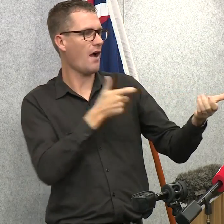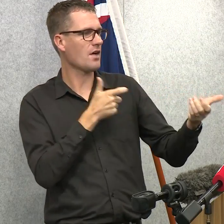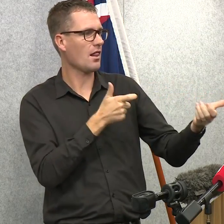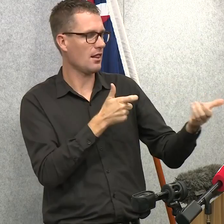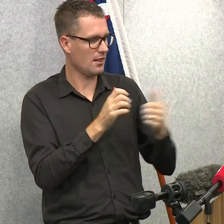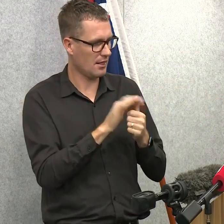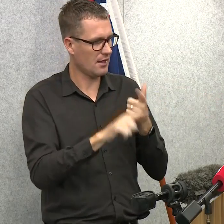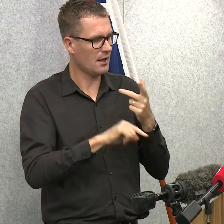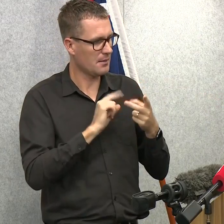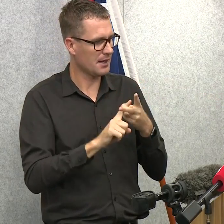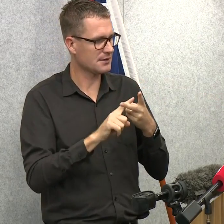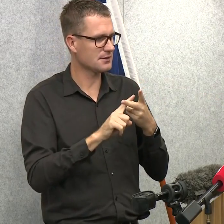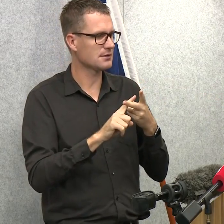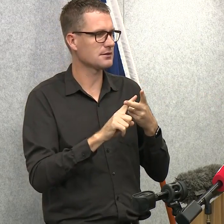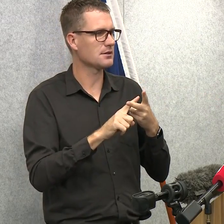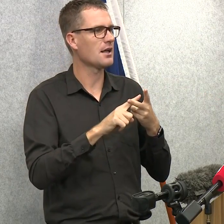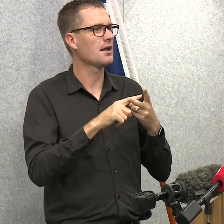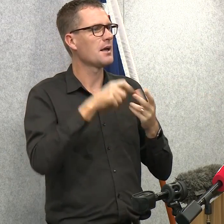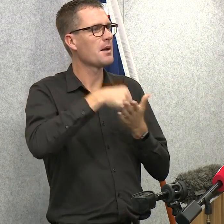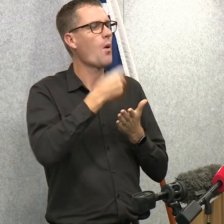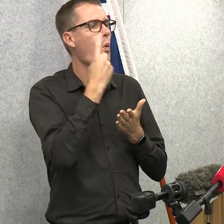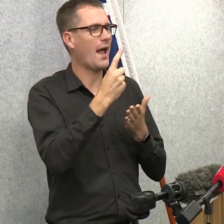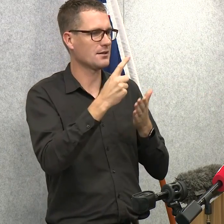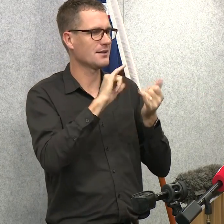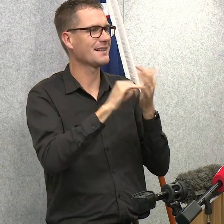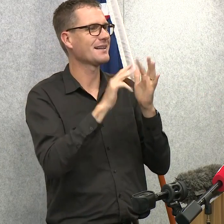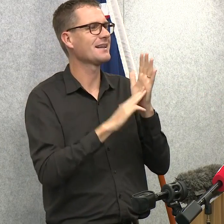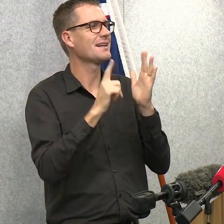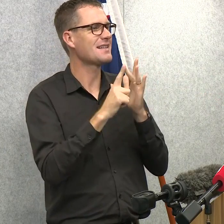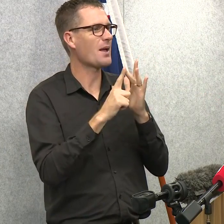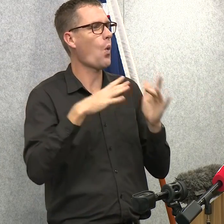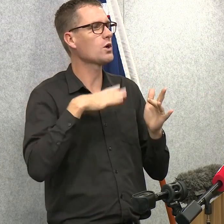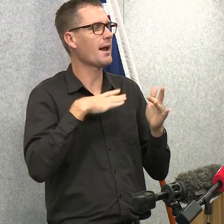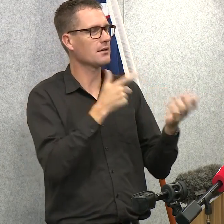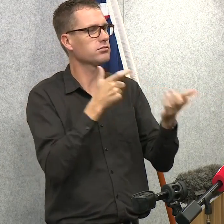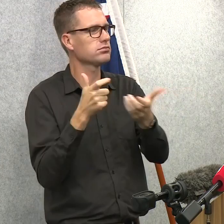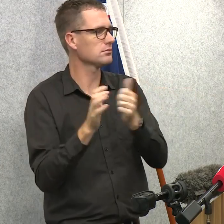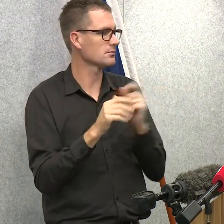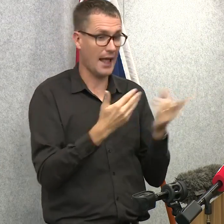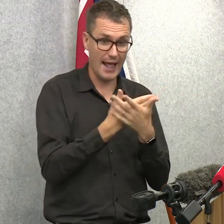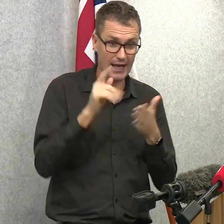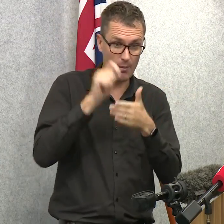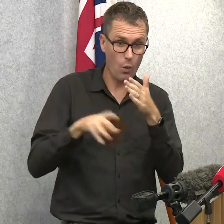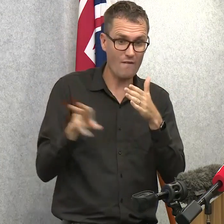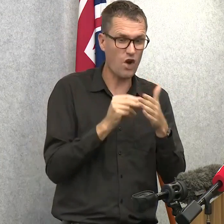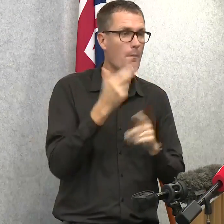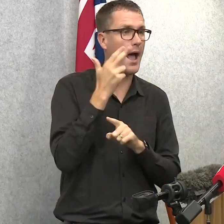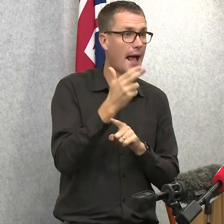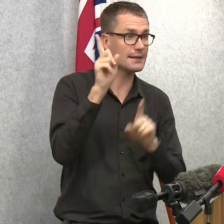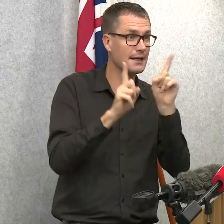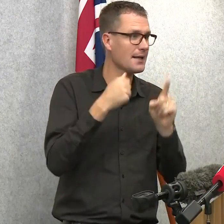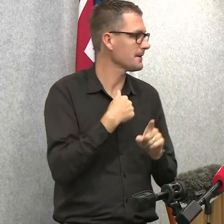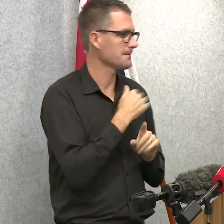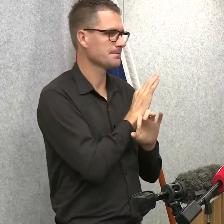at least 1 semi-automatic shotgun. And were any purchased from Gun City? I'm not going to talk about that at this point. When you say